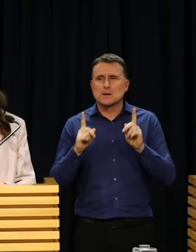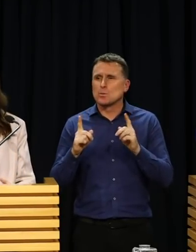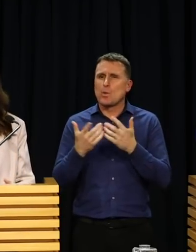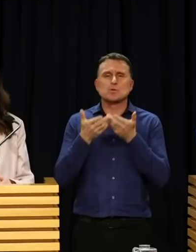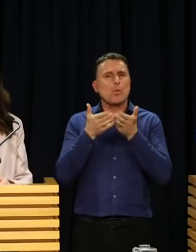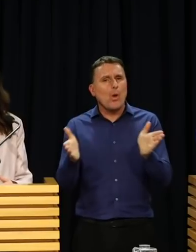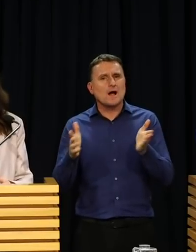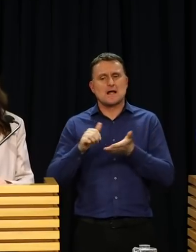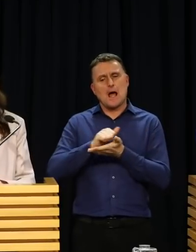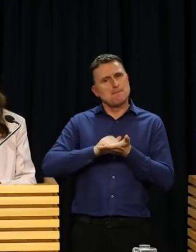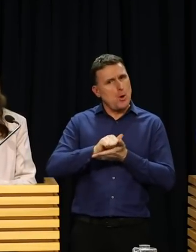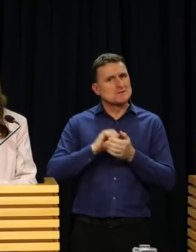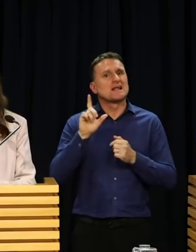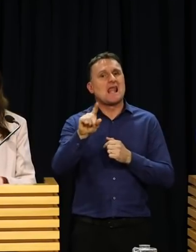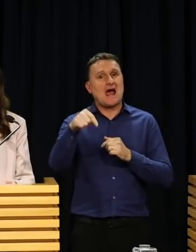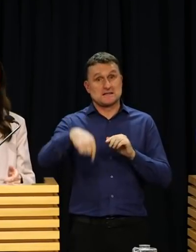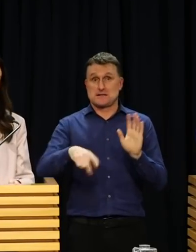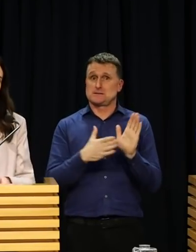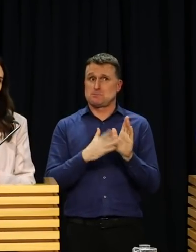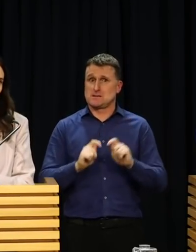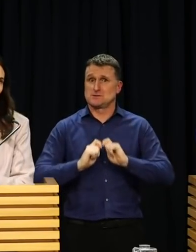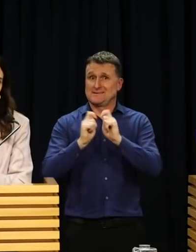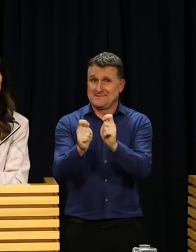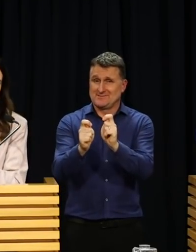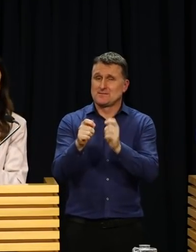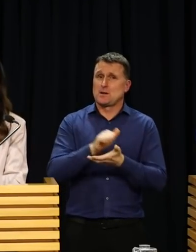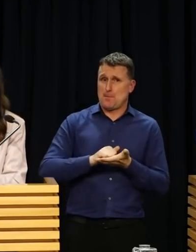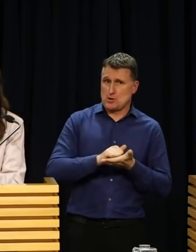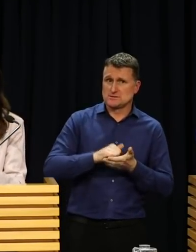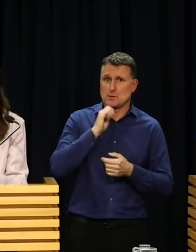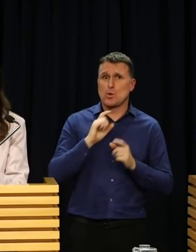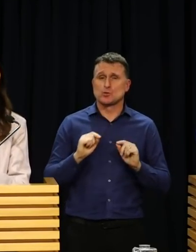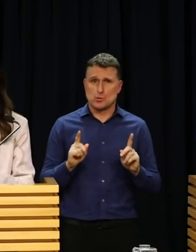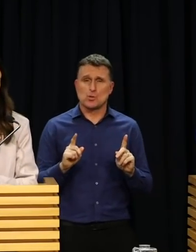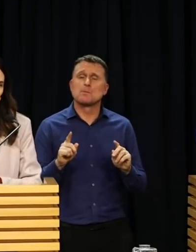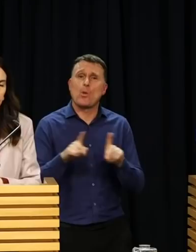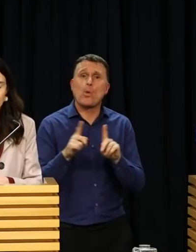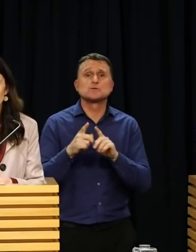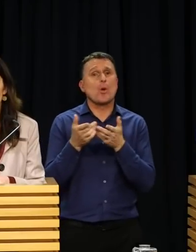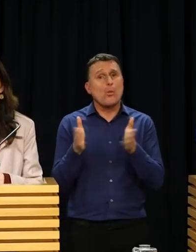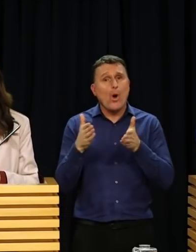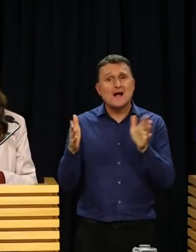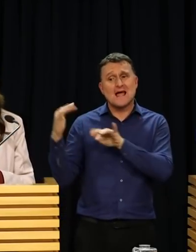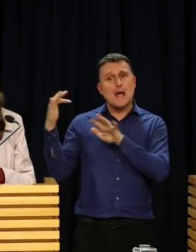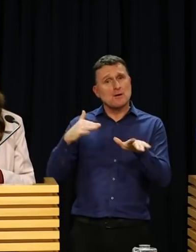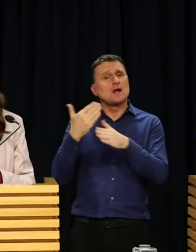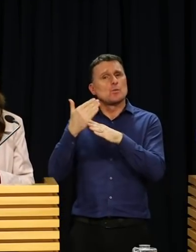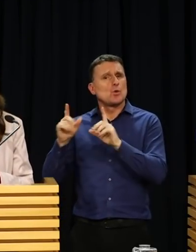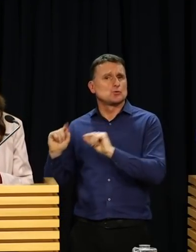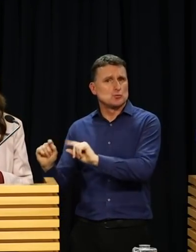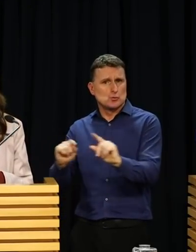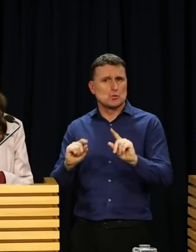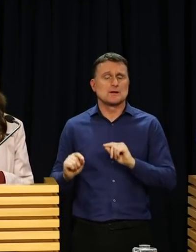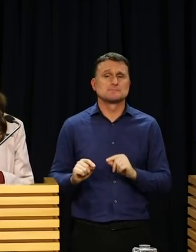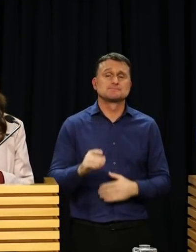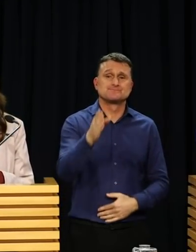be giving later this month. But to also just point to the fact that we are doing wider immigration work at the moment. So when you're saying managing